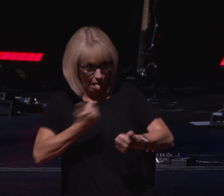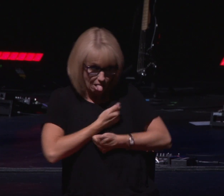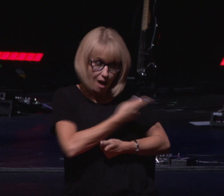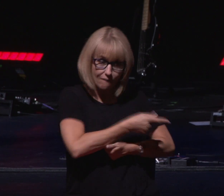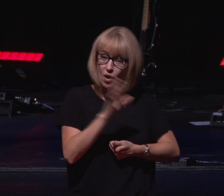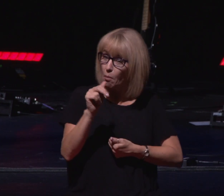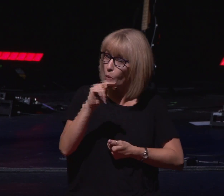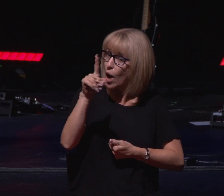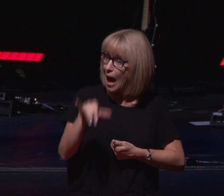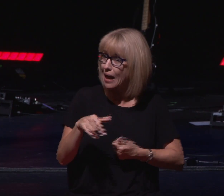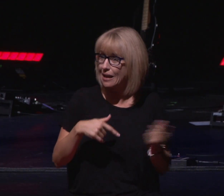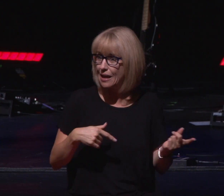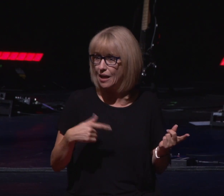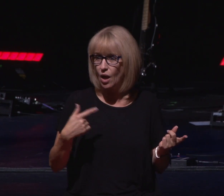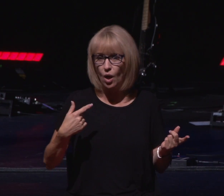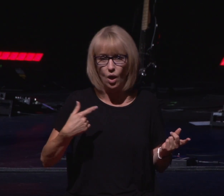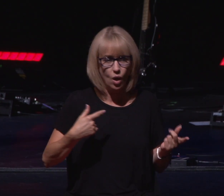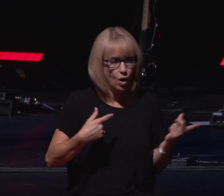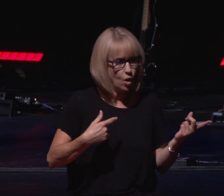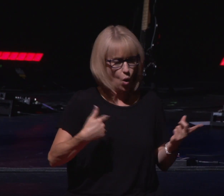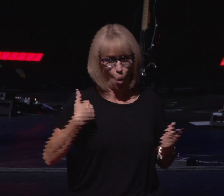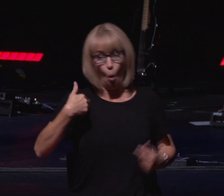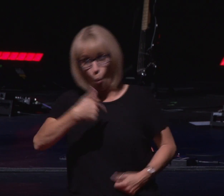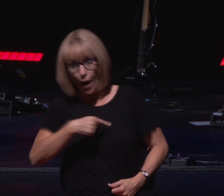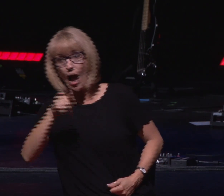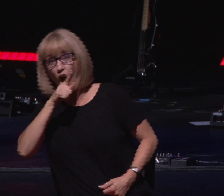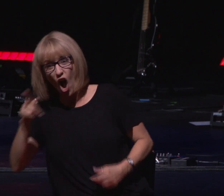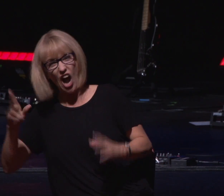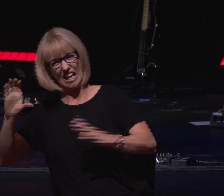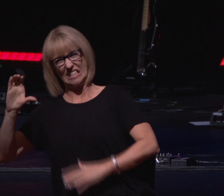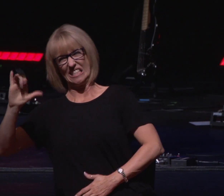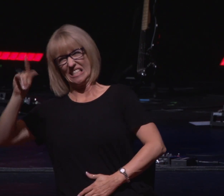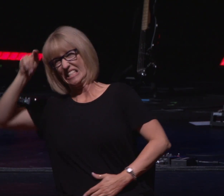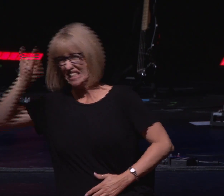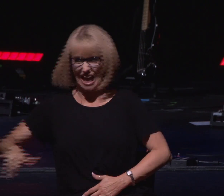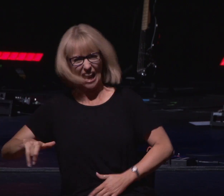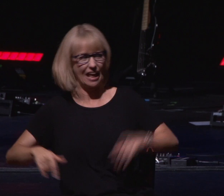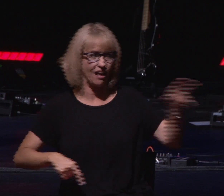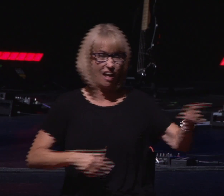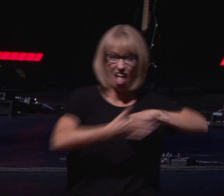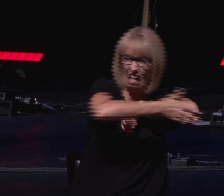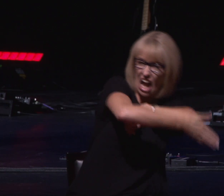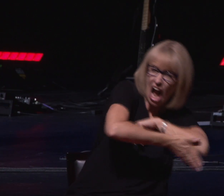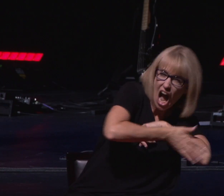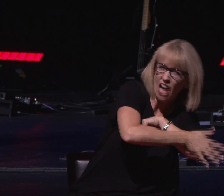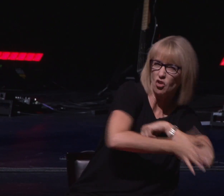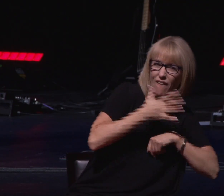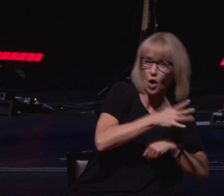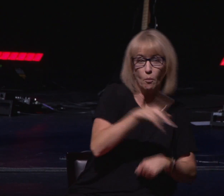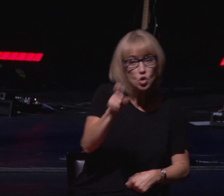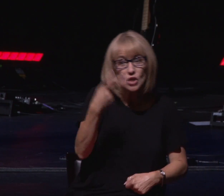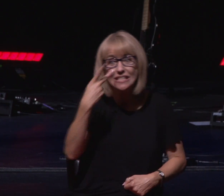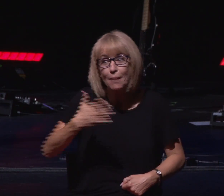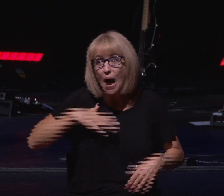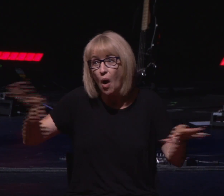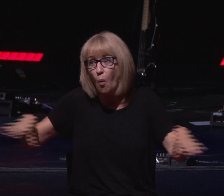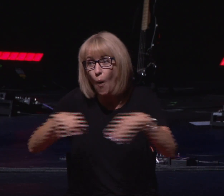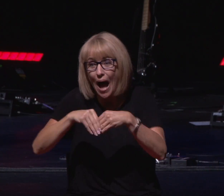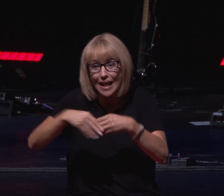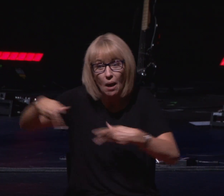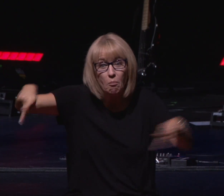you, we are the city of the cities, they are the country of the countries. Hey, you should saw a red wedding reception. I've